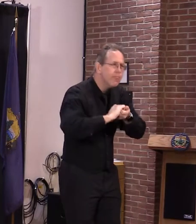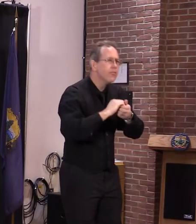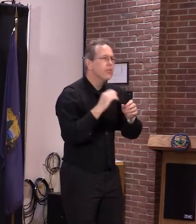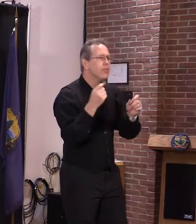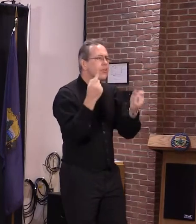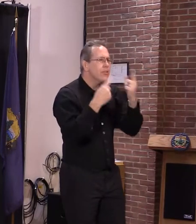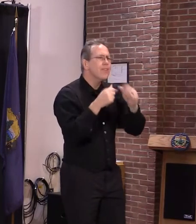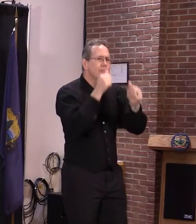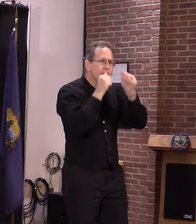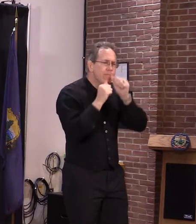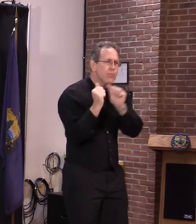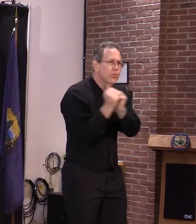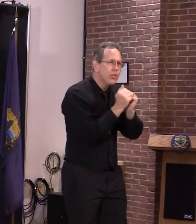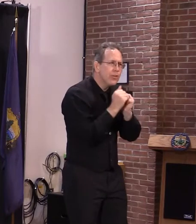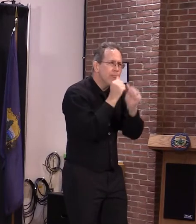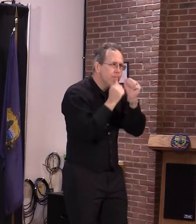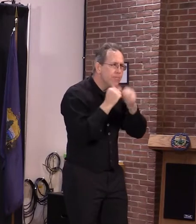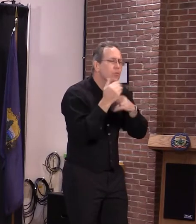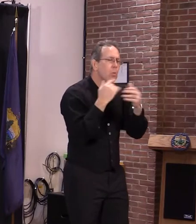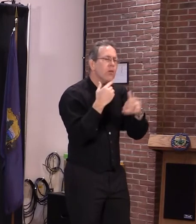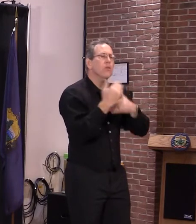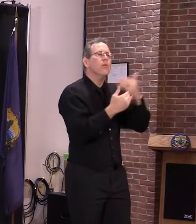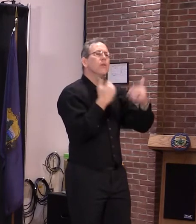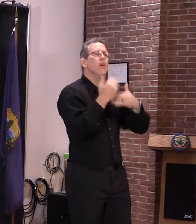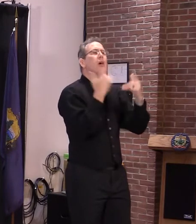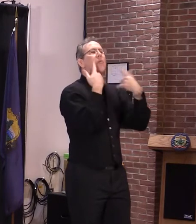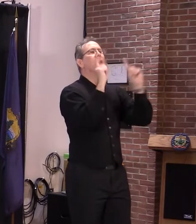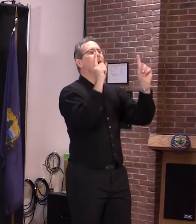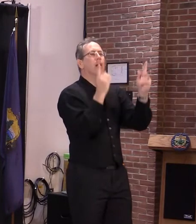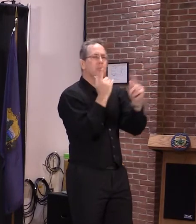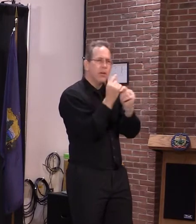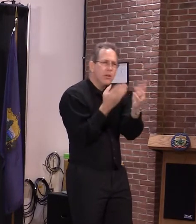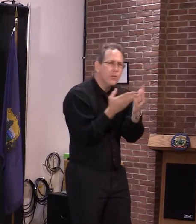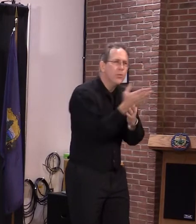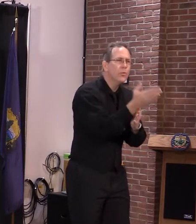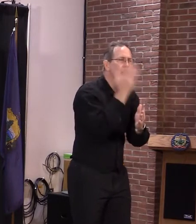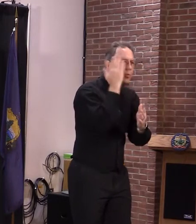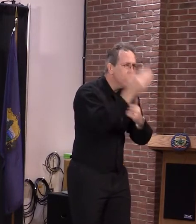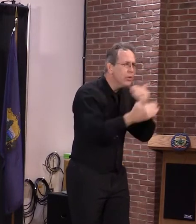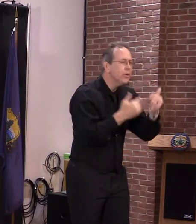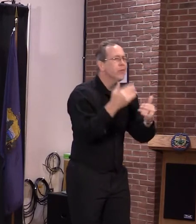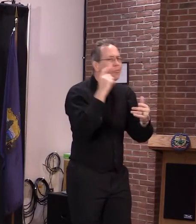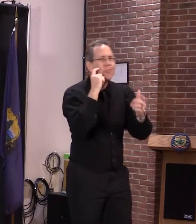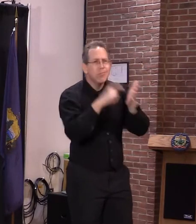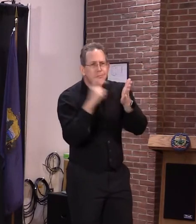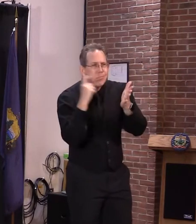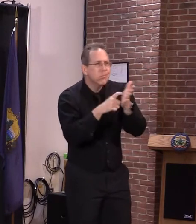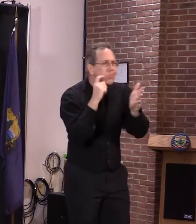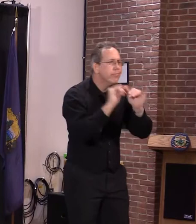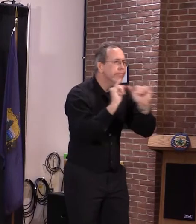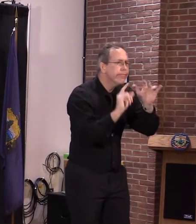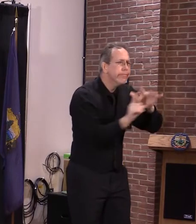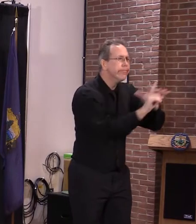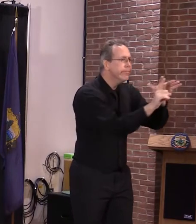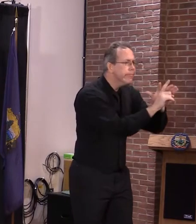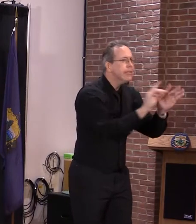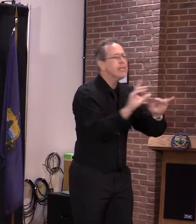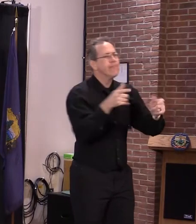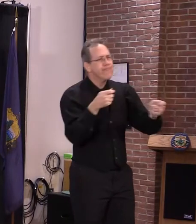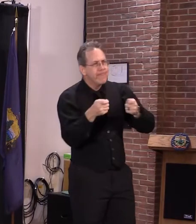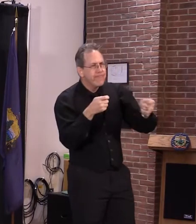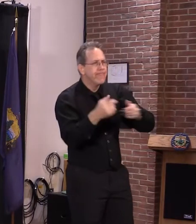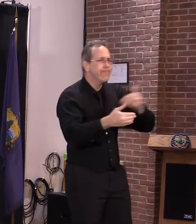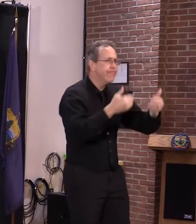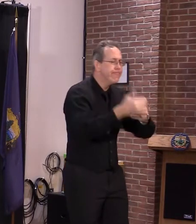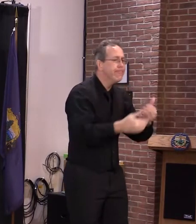successfully, we'll get through it just like we have all the other twists and turns that this virus has sent us. Test to